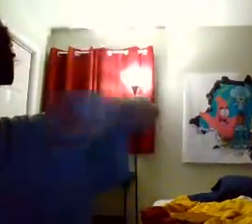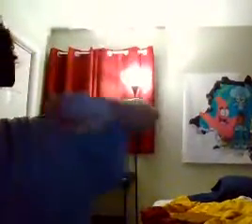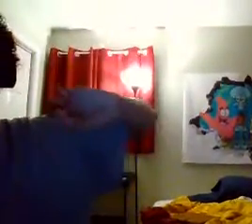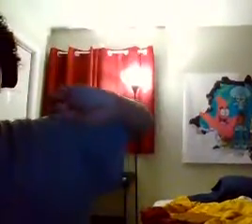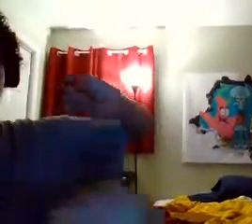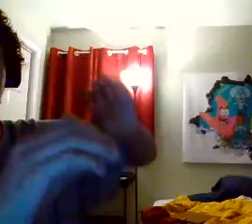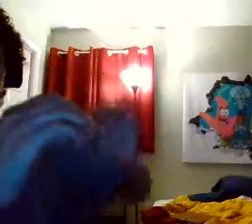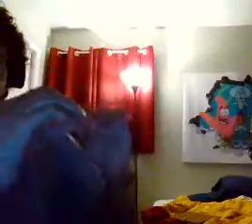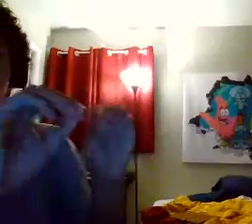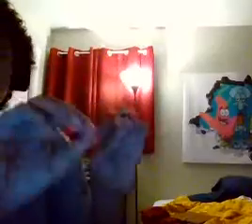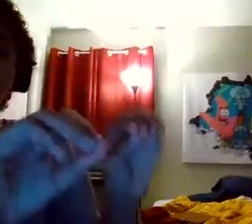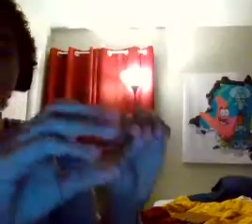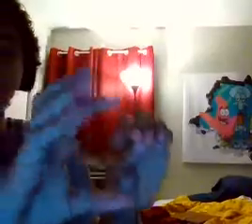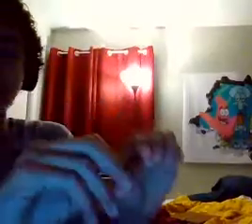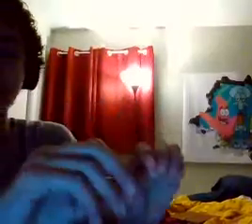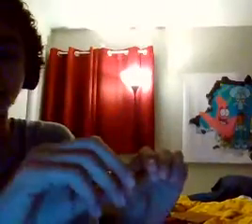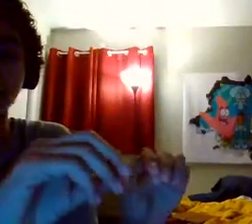Little baby. So that.